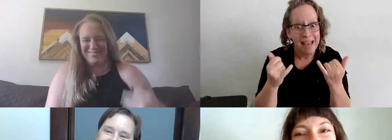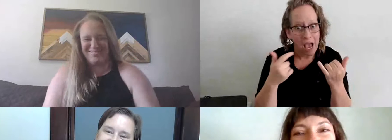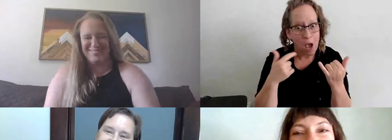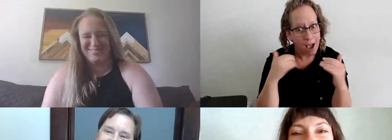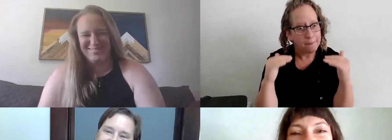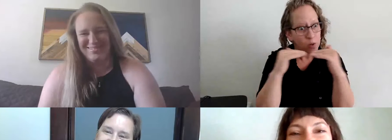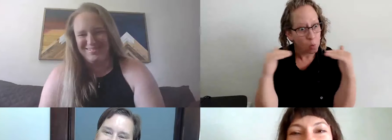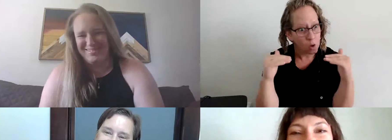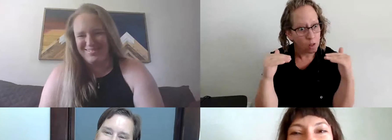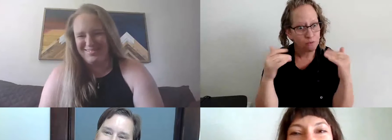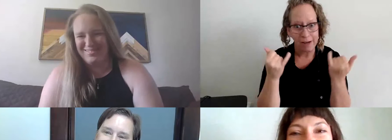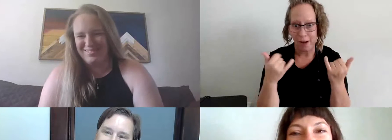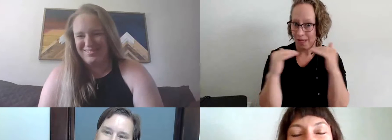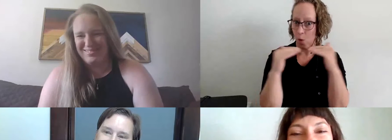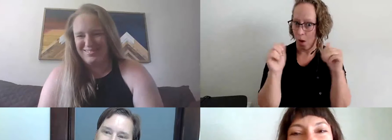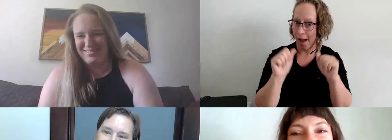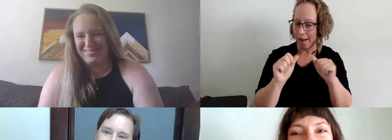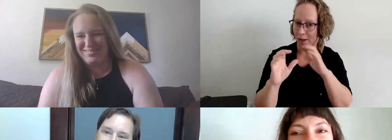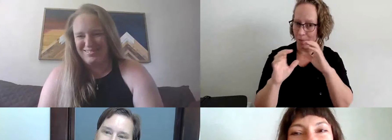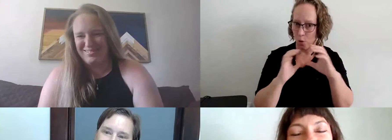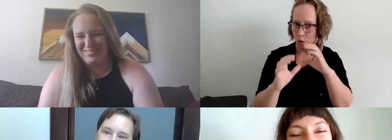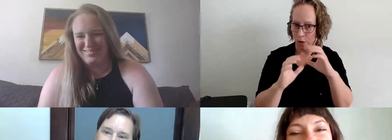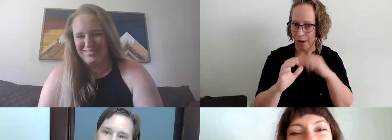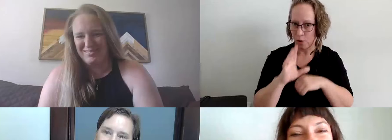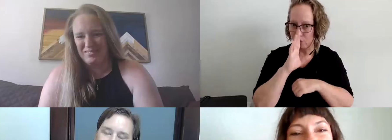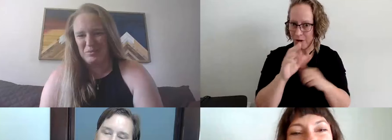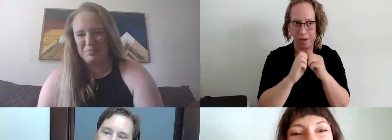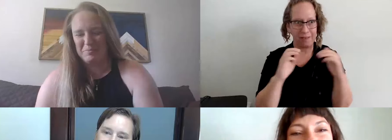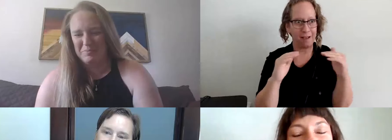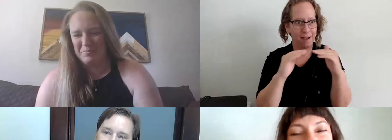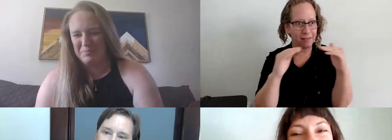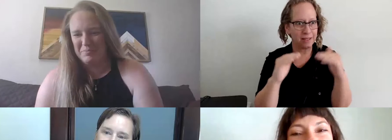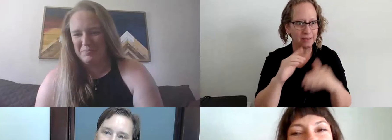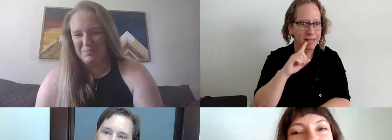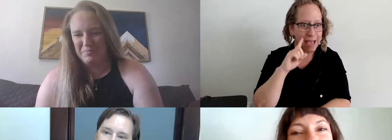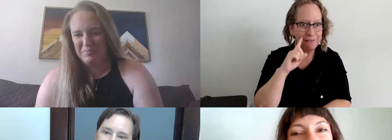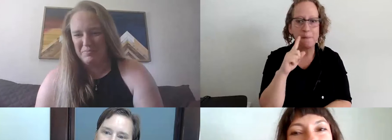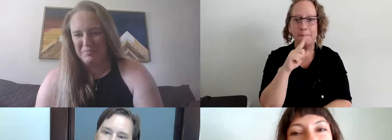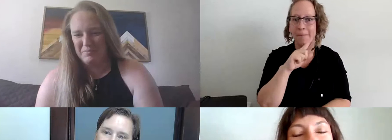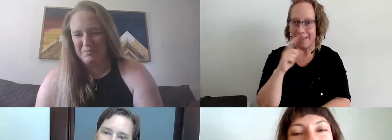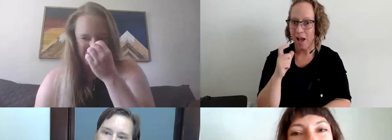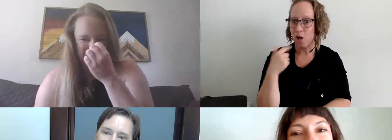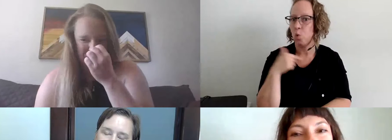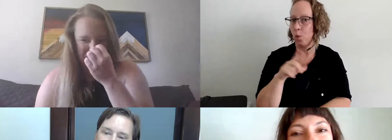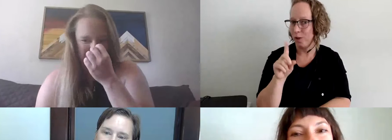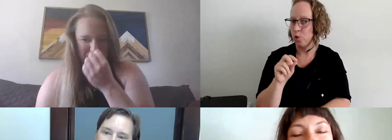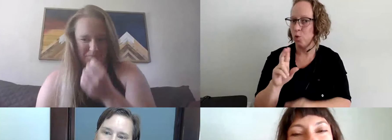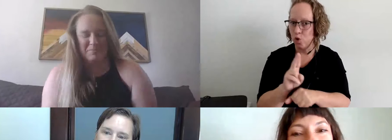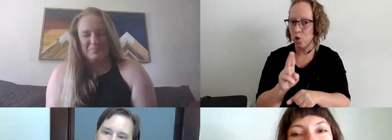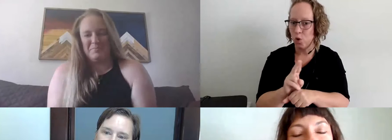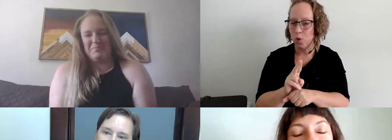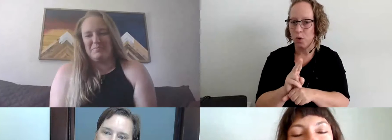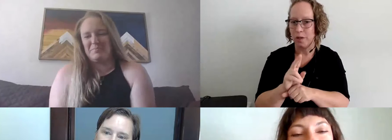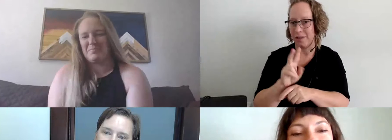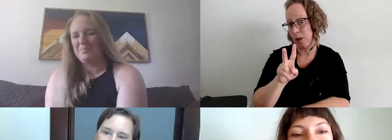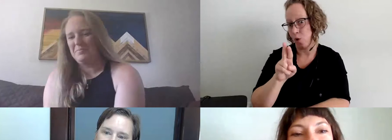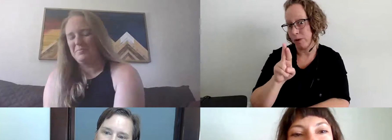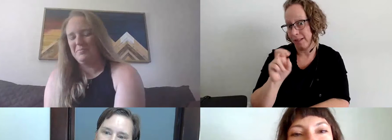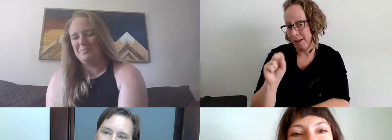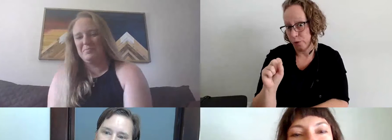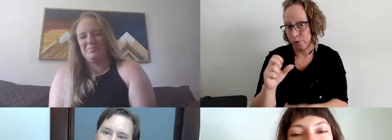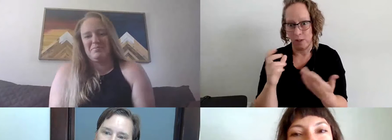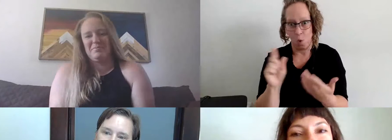equal in terms of being able to communicate with colleagues who are deaf because we do use video relay